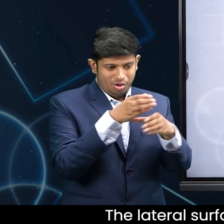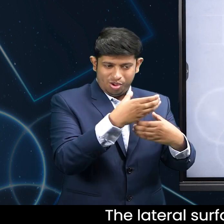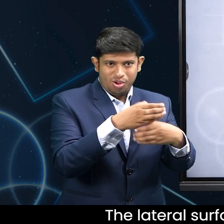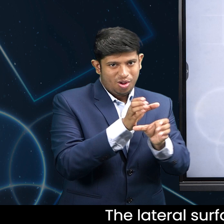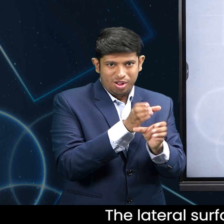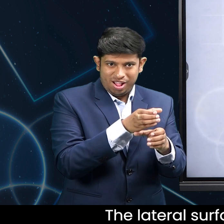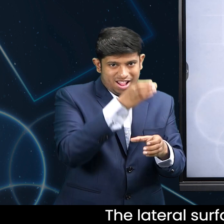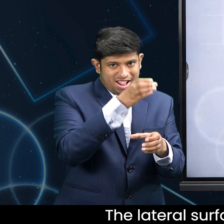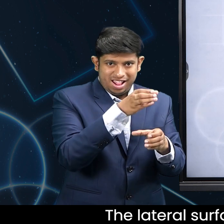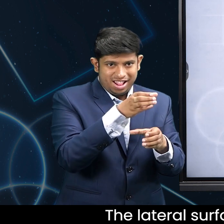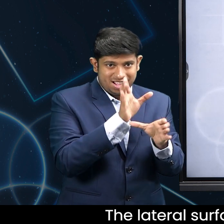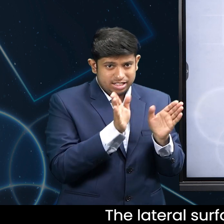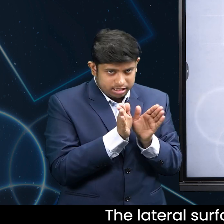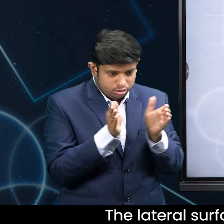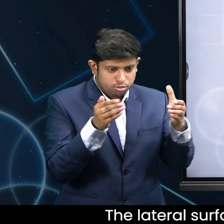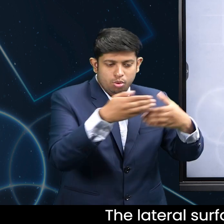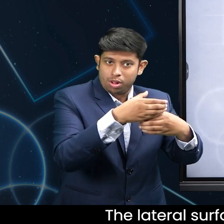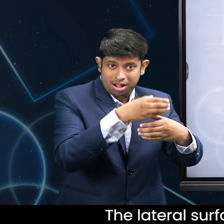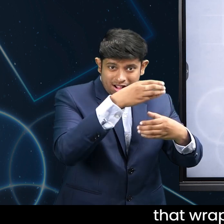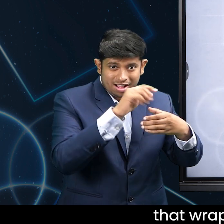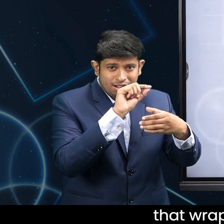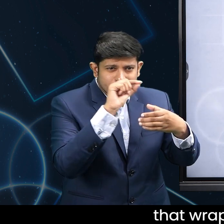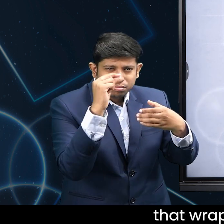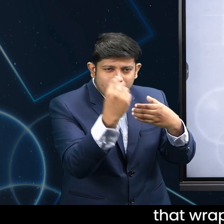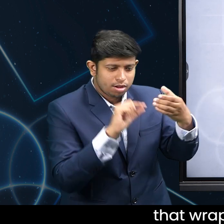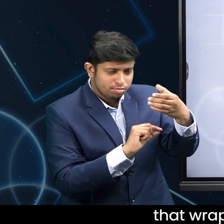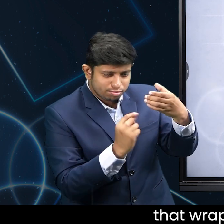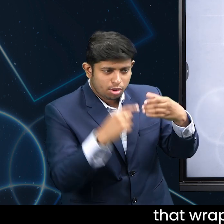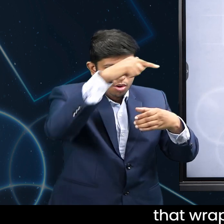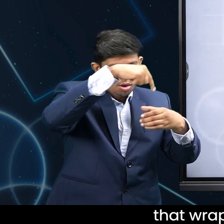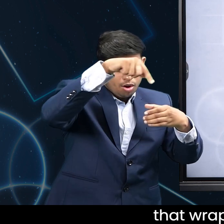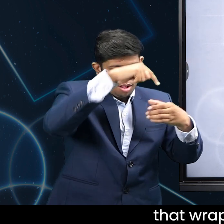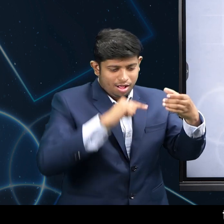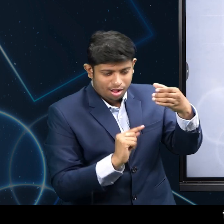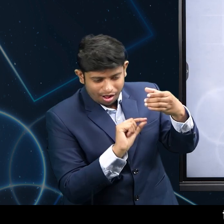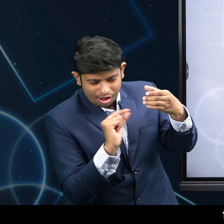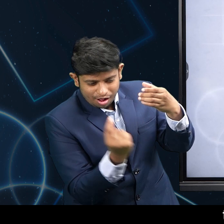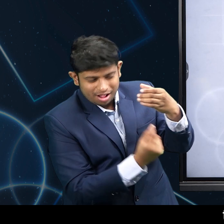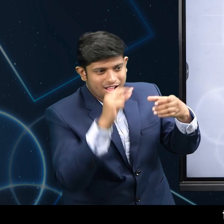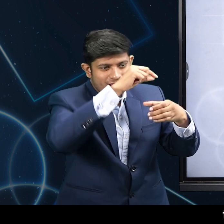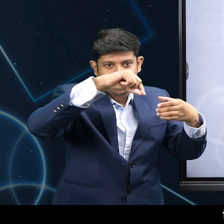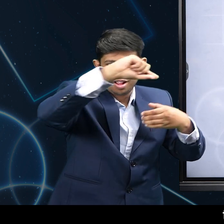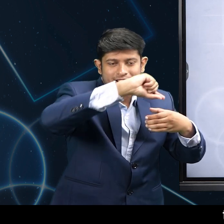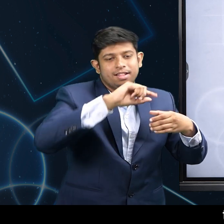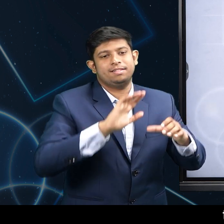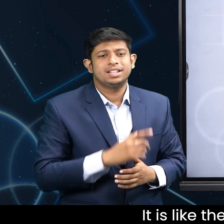The lateral surface of a cylinder is a curved surface that wraps around the sides connecting the two circular